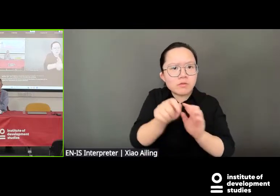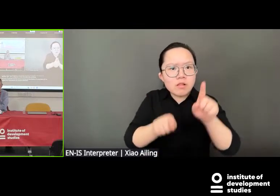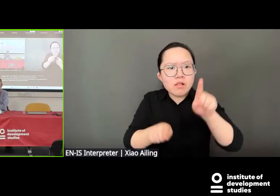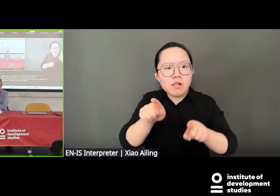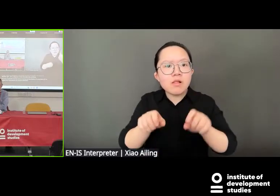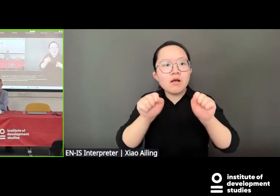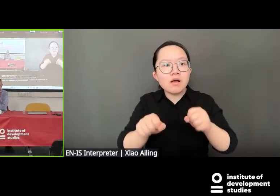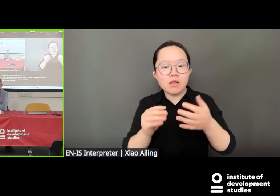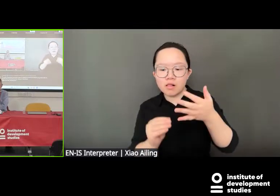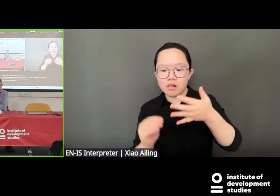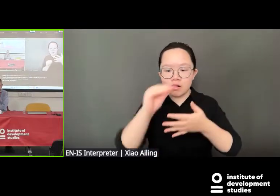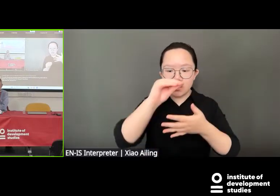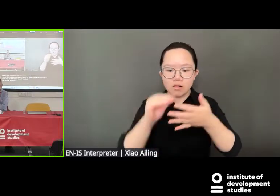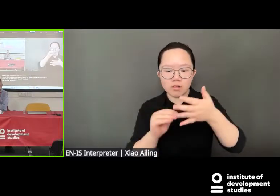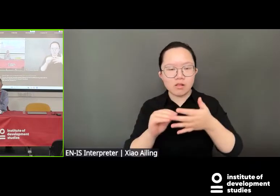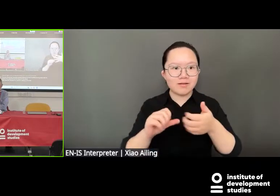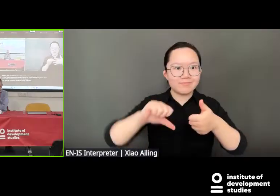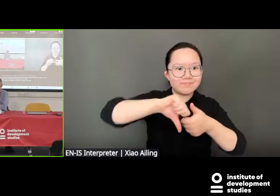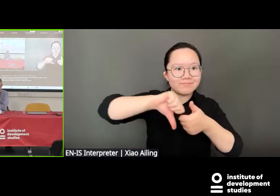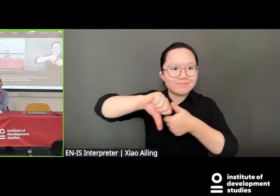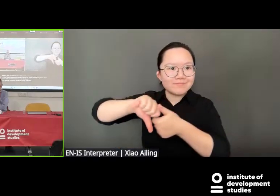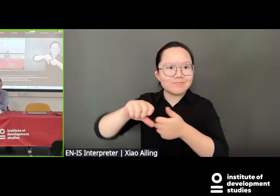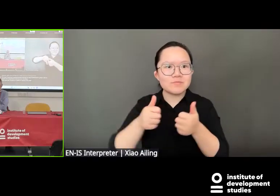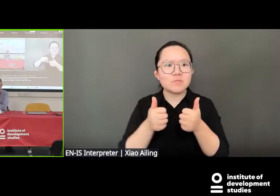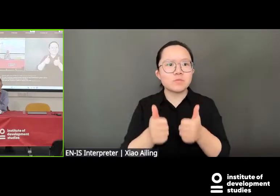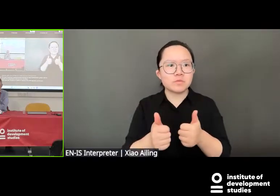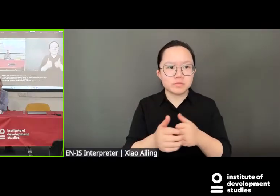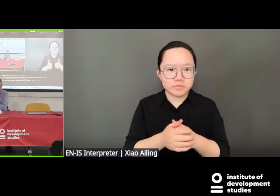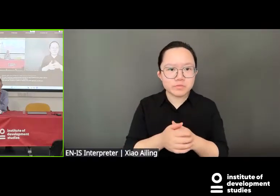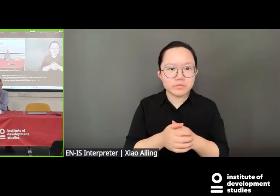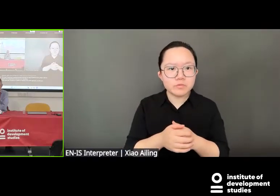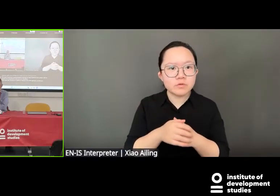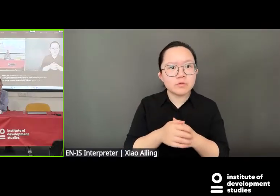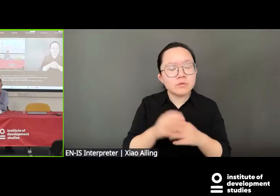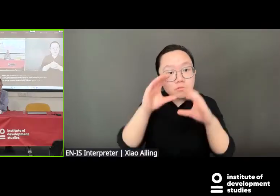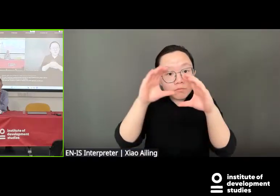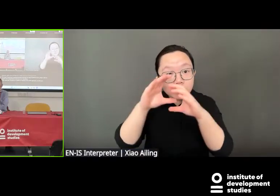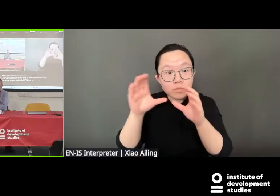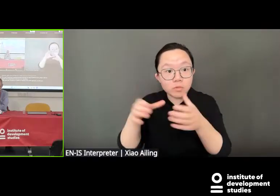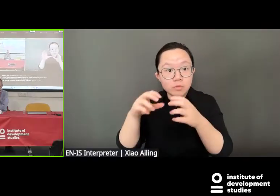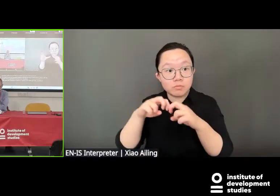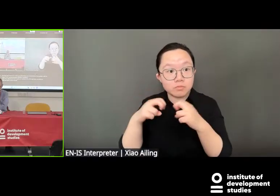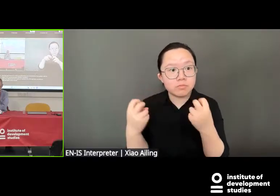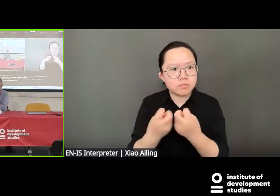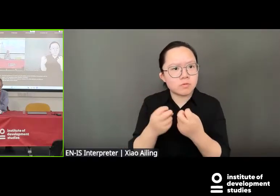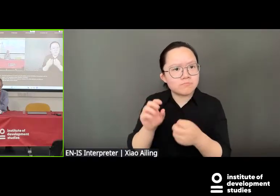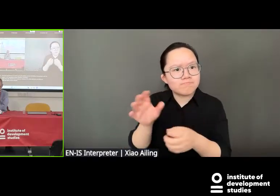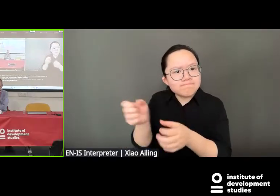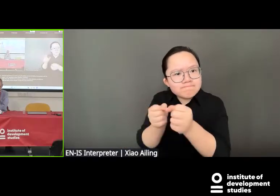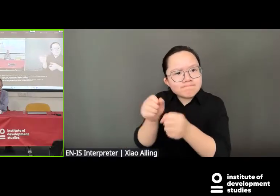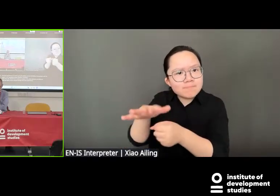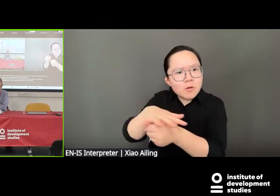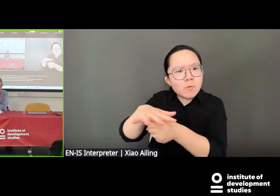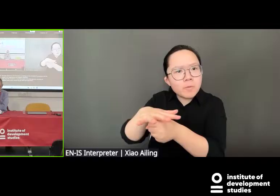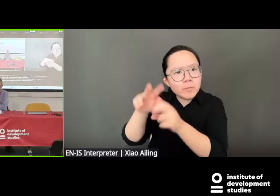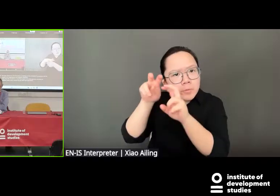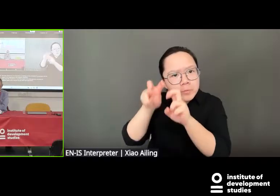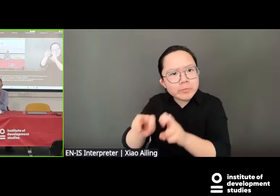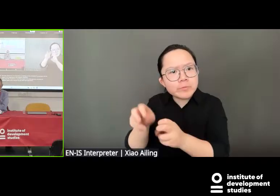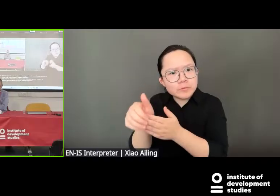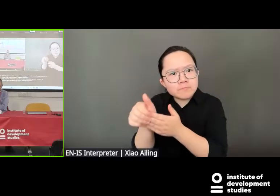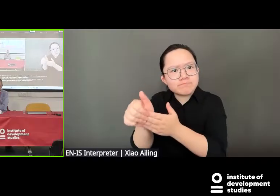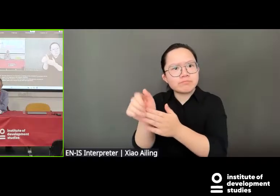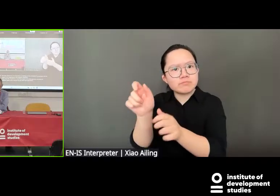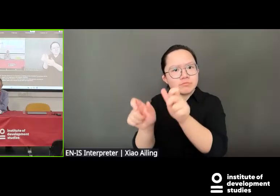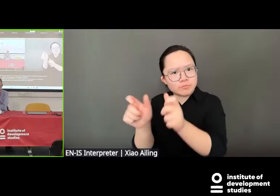also involved in a collective analysis of the data gathered, providing an additional depth to the analysis through their lived